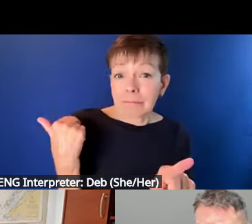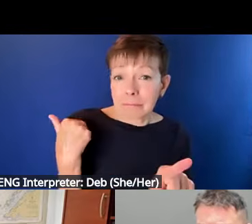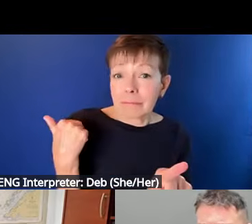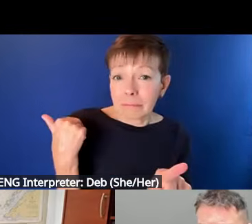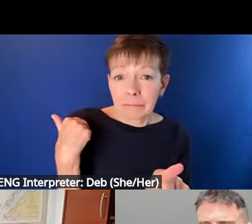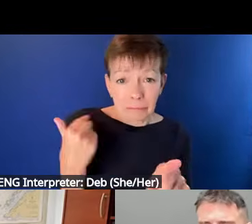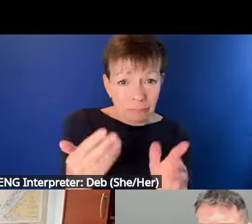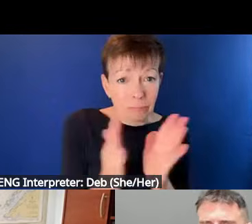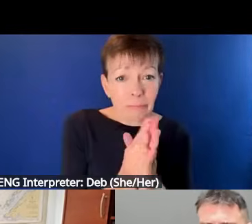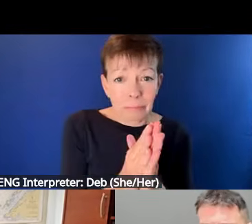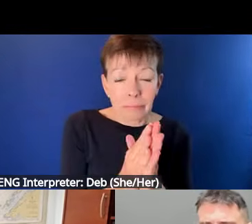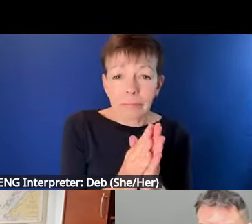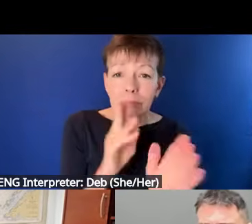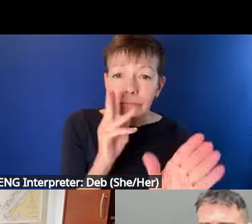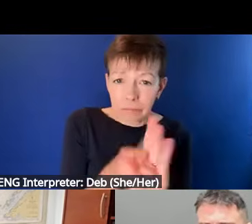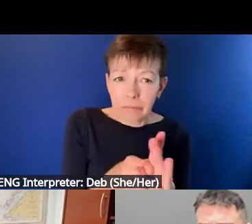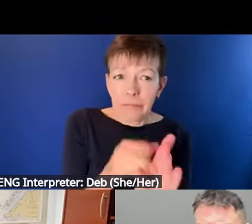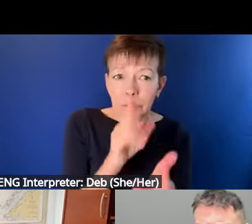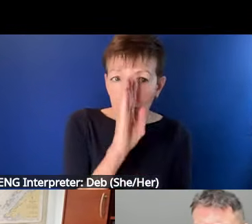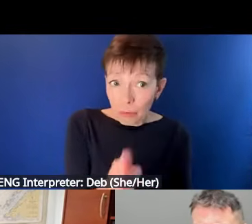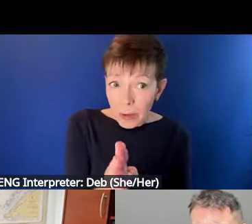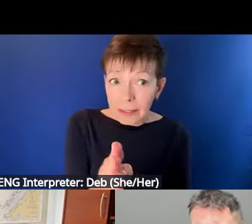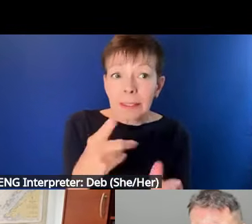business will be budget motion.